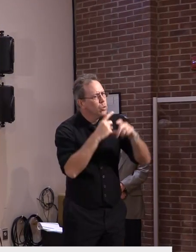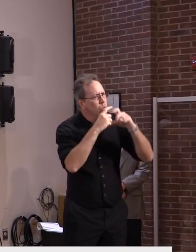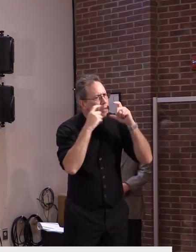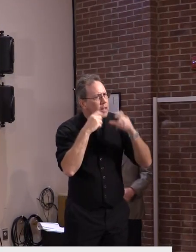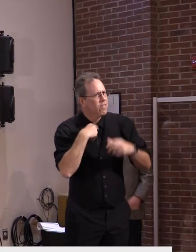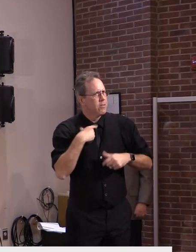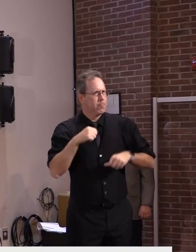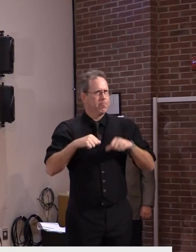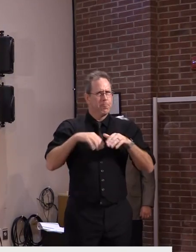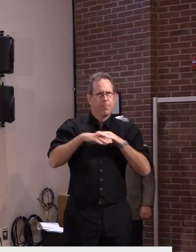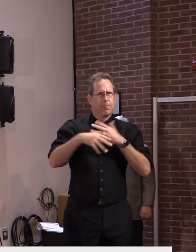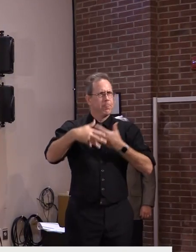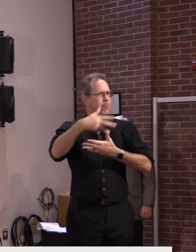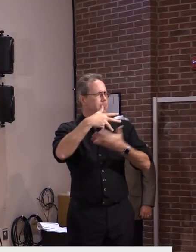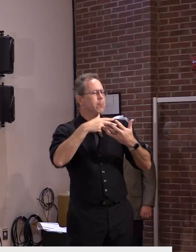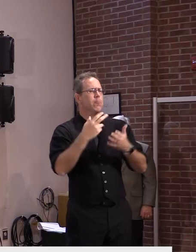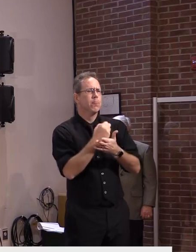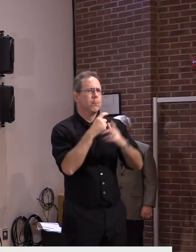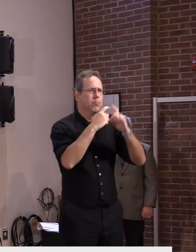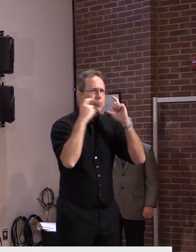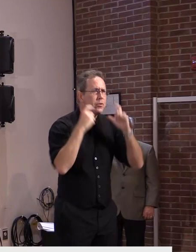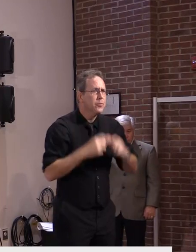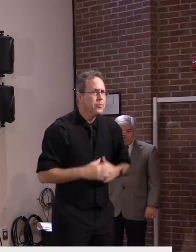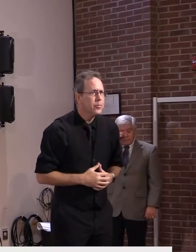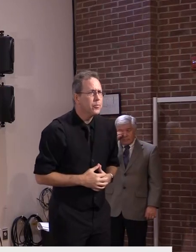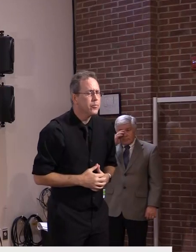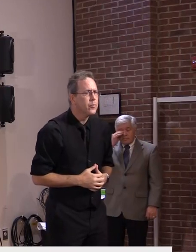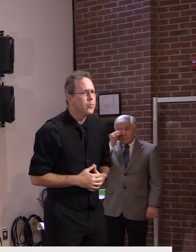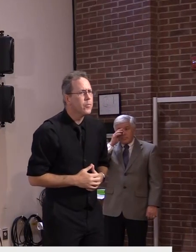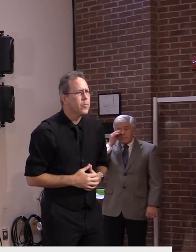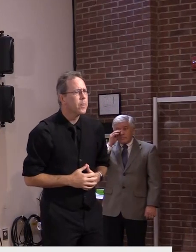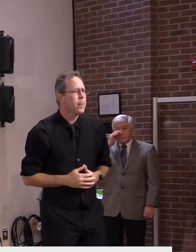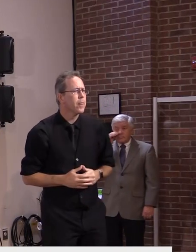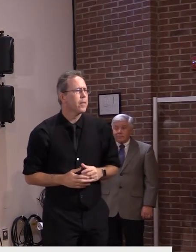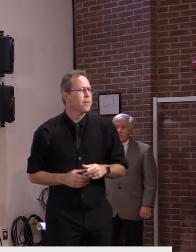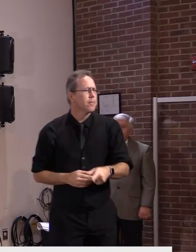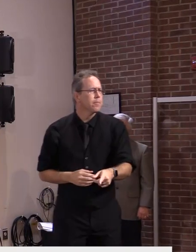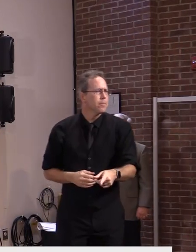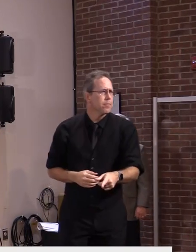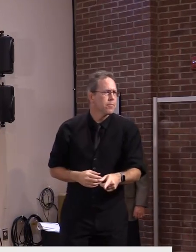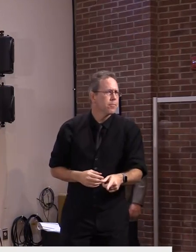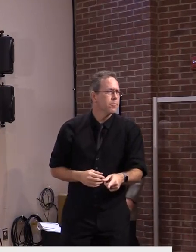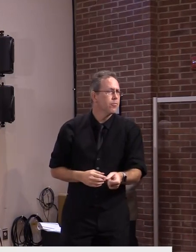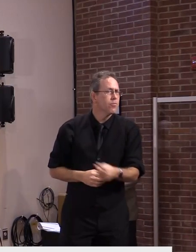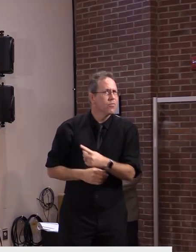indoors. Do you think a mandate would help reduce the infection rate in